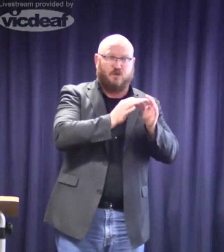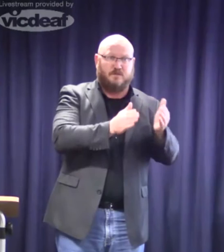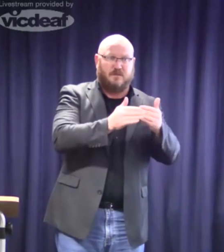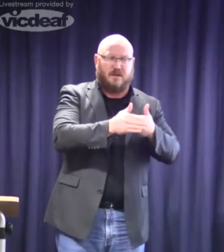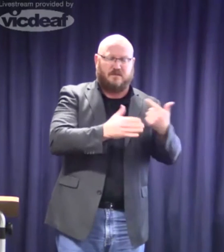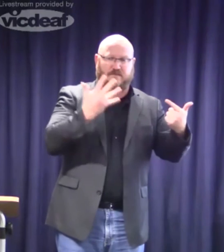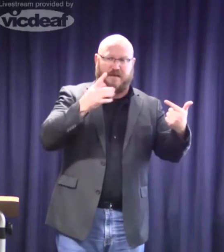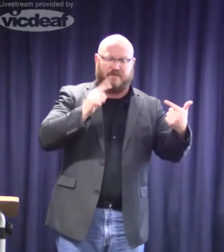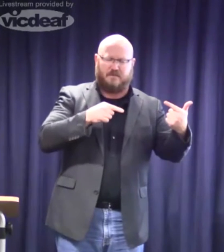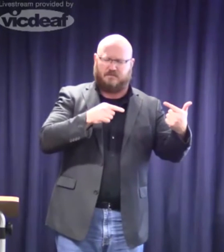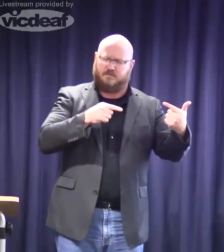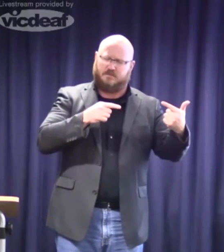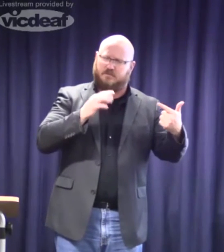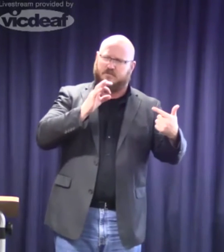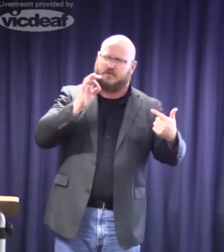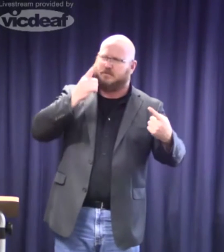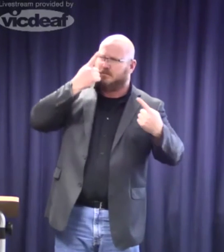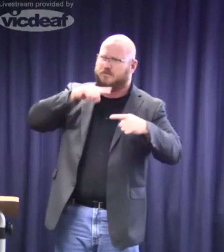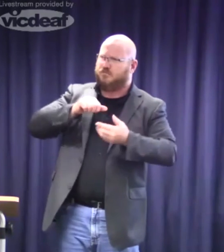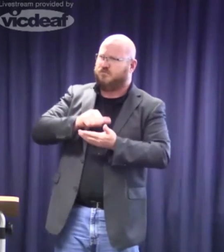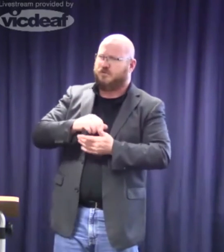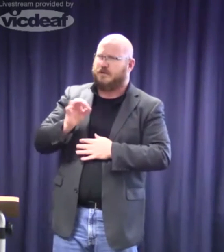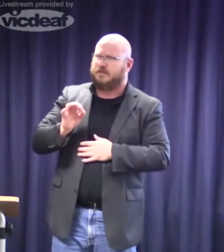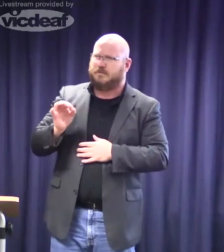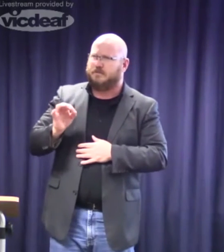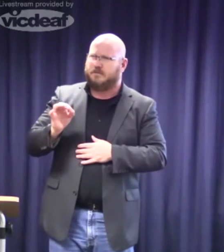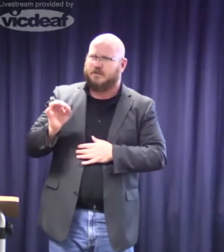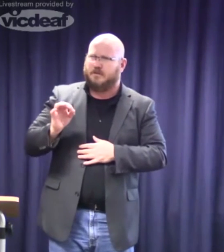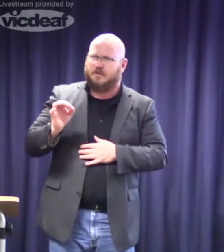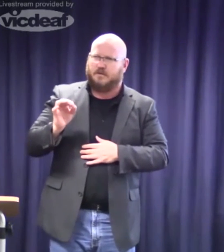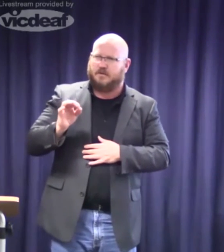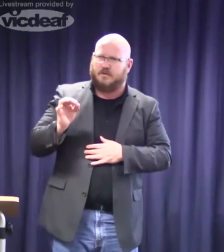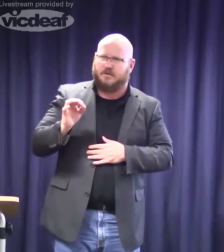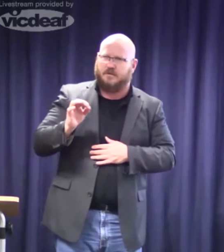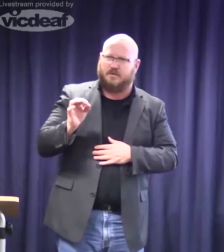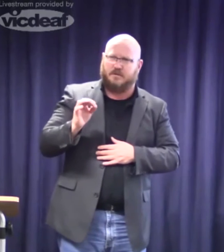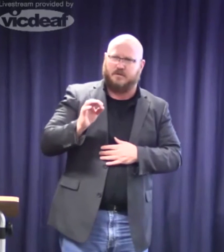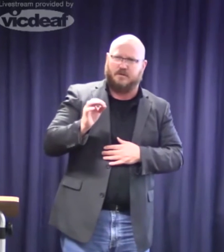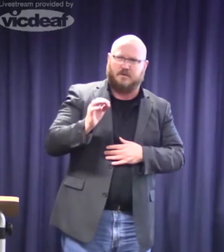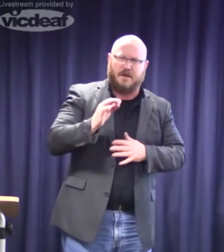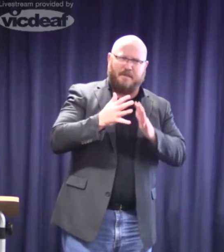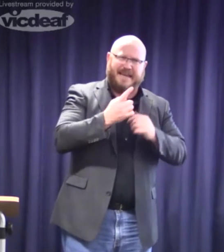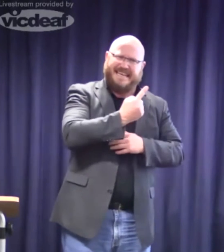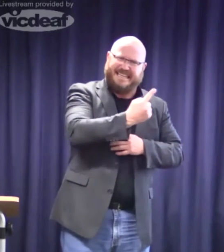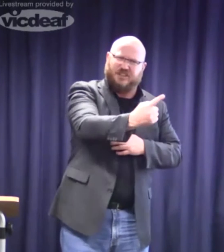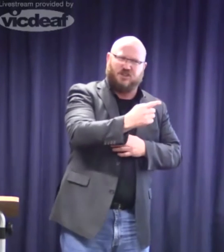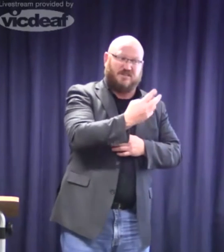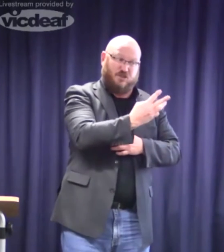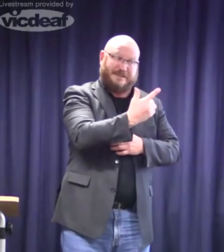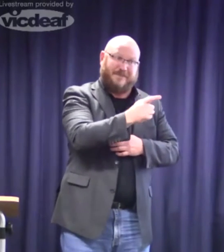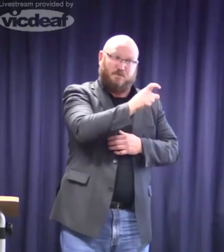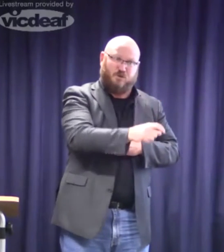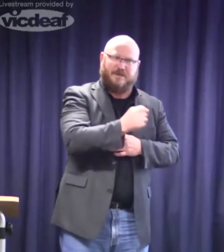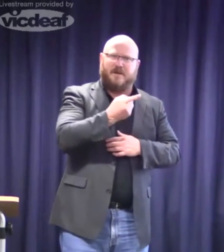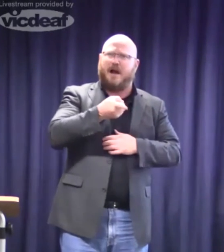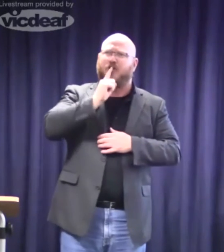5,000 bookings would go uninterpreted. Now, it just doesn't work out to me. It doesn't make